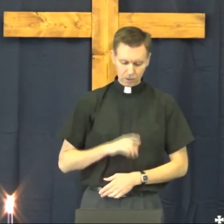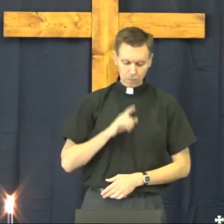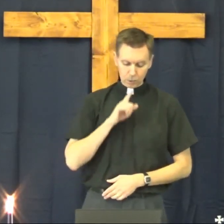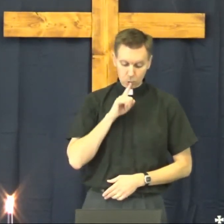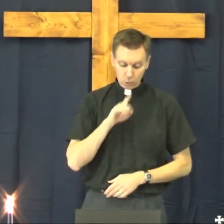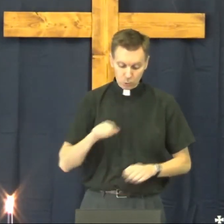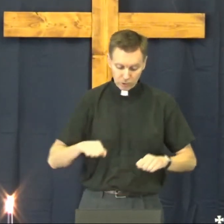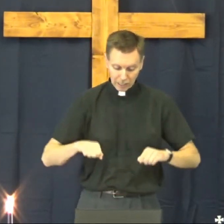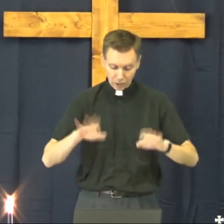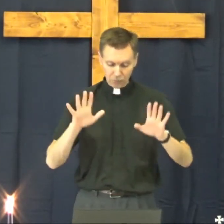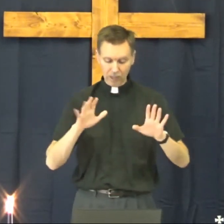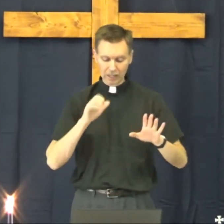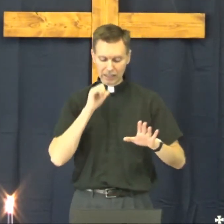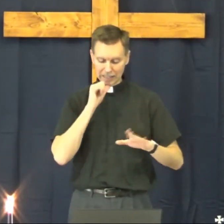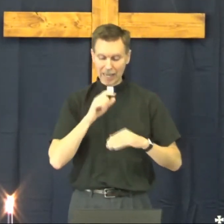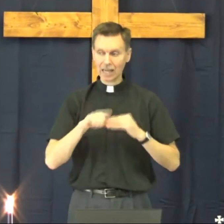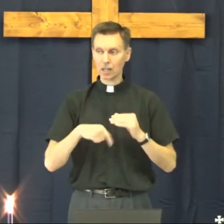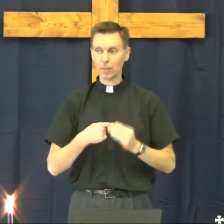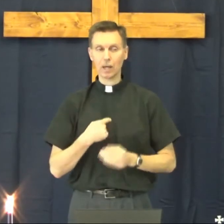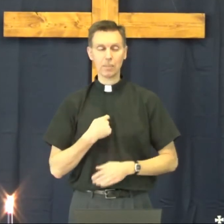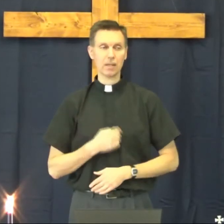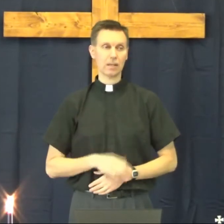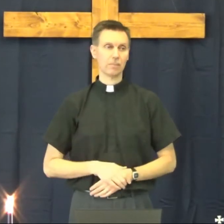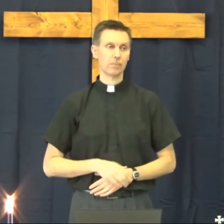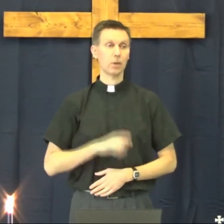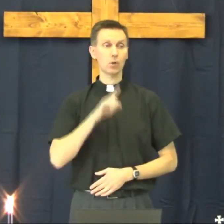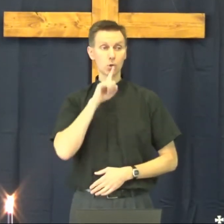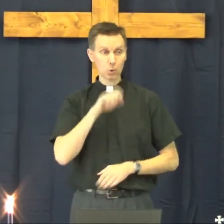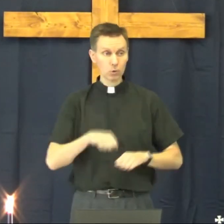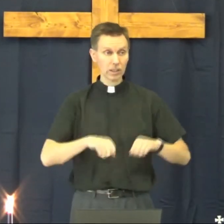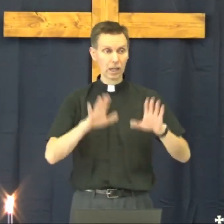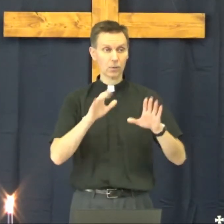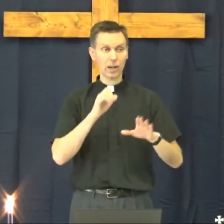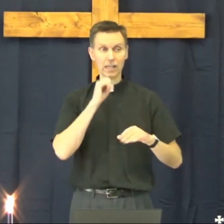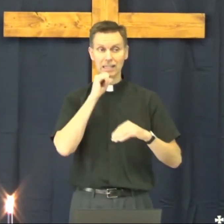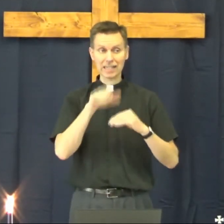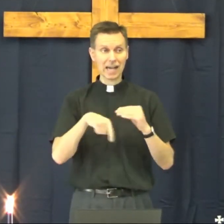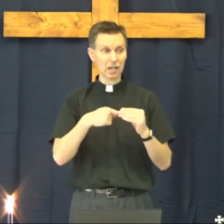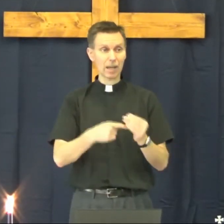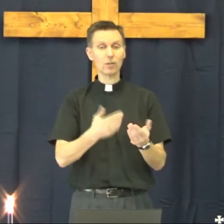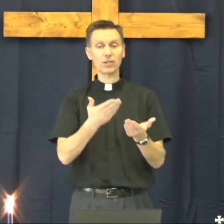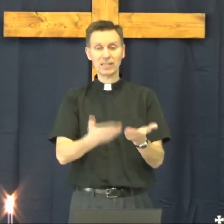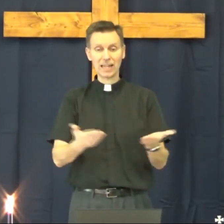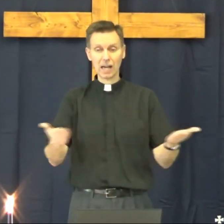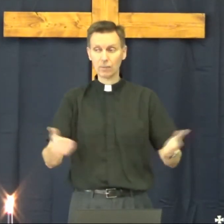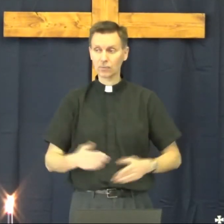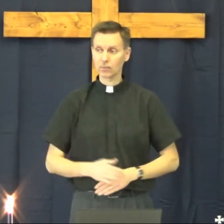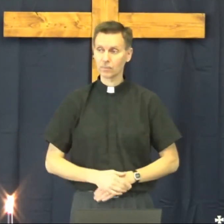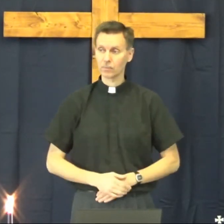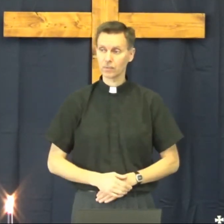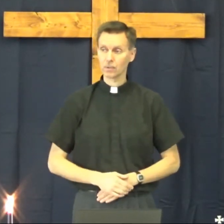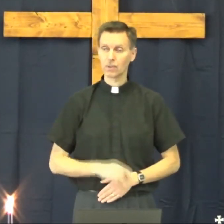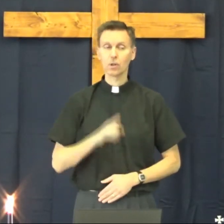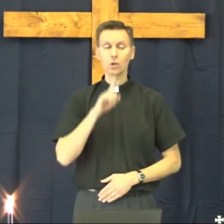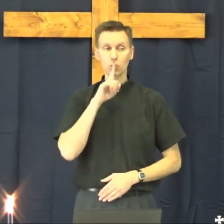The true sacrifice is not about me. True sacrifice is not about stuff.